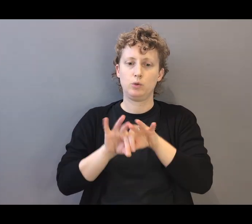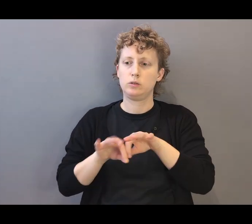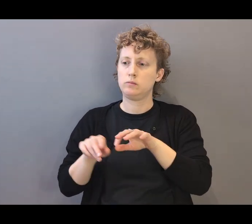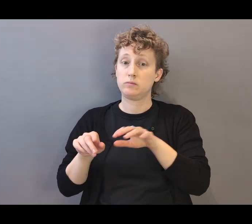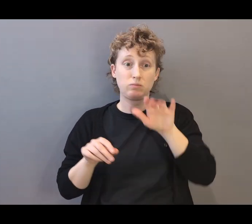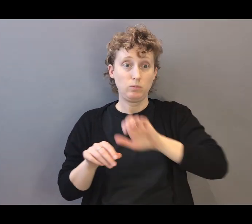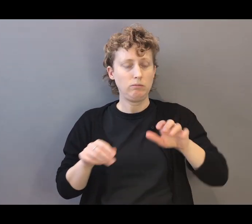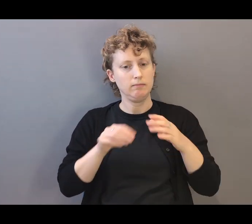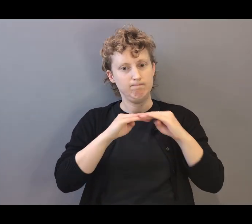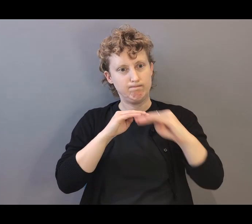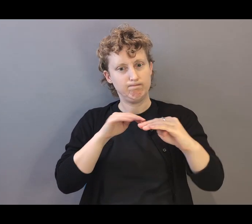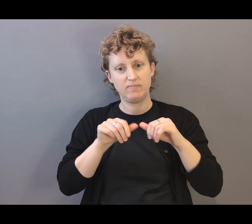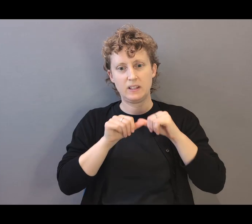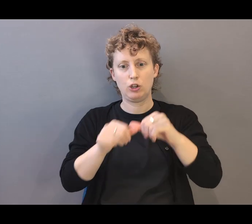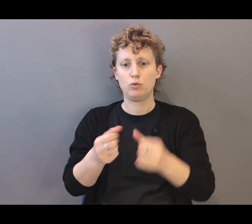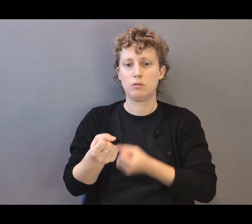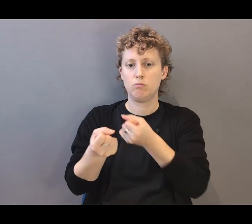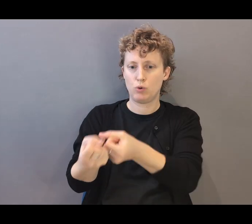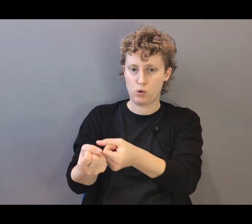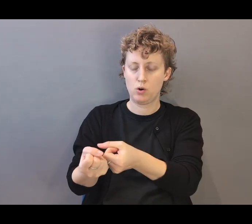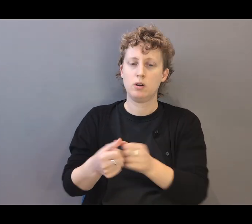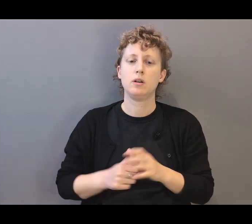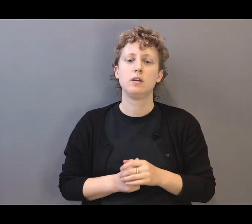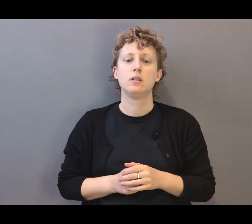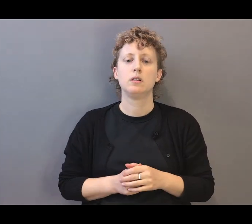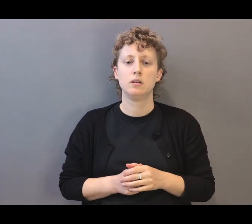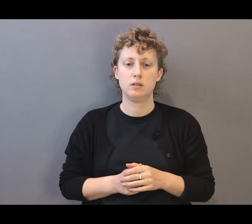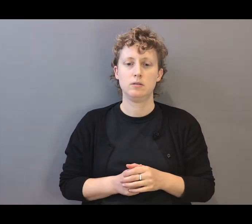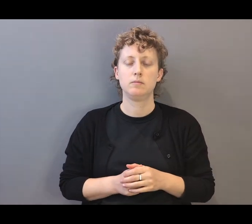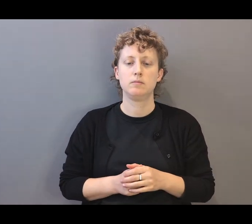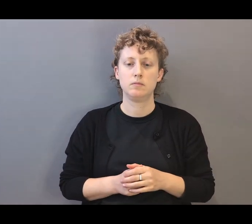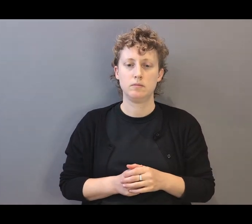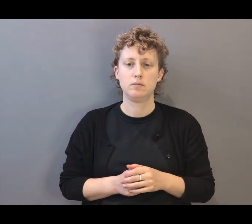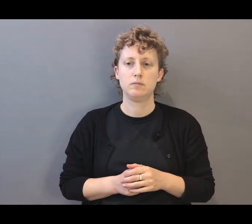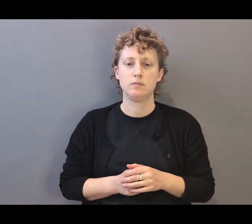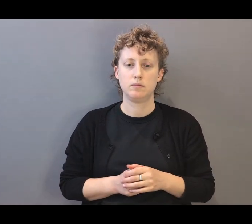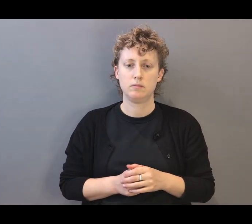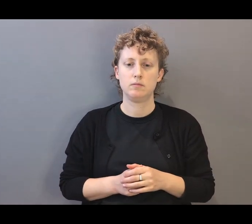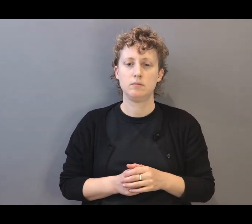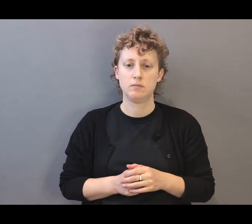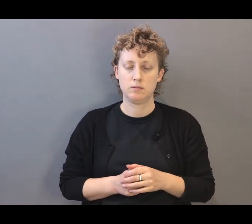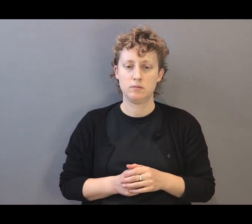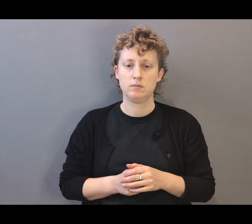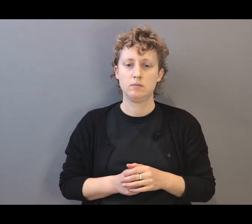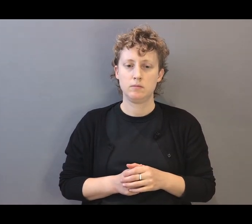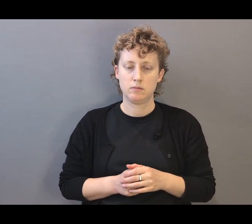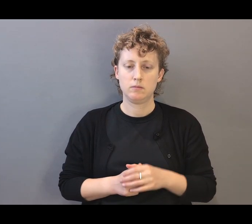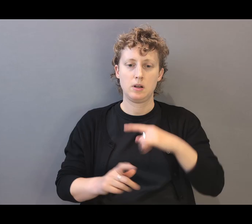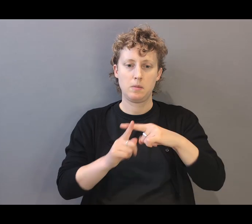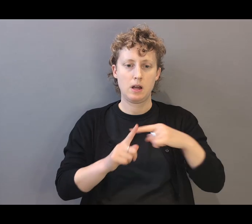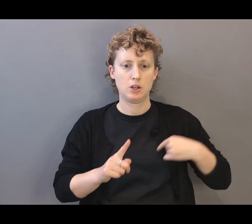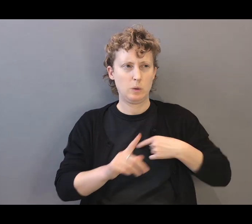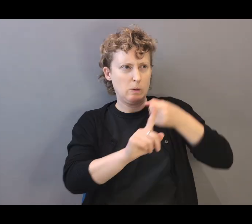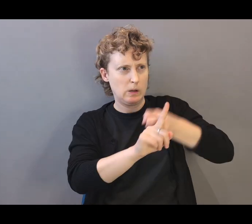from Europe. We will also continue pushing for conditionality, so that only EU money is given to projects that